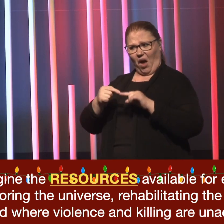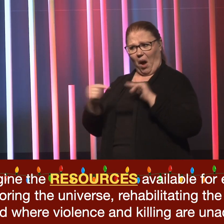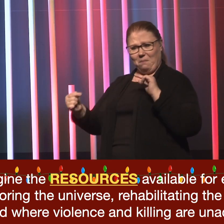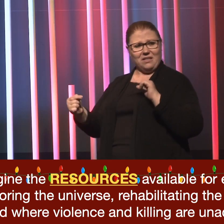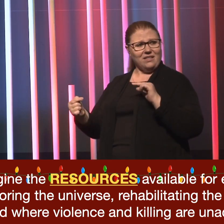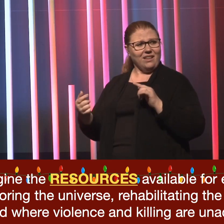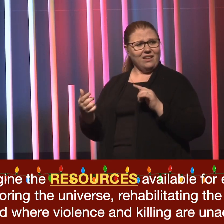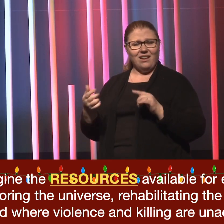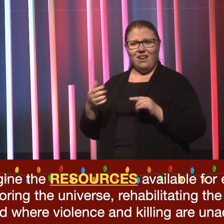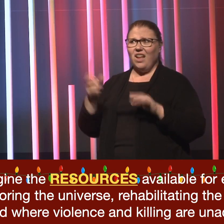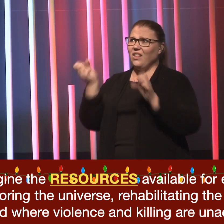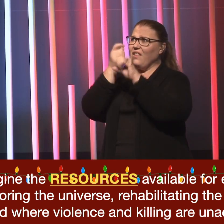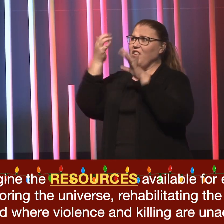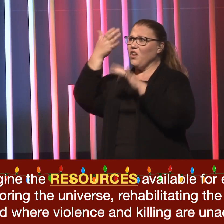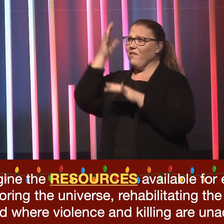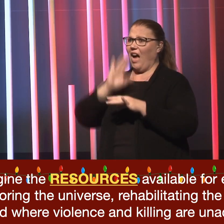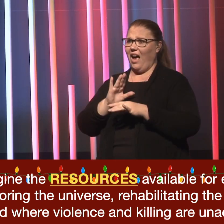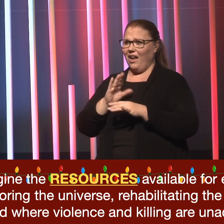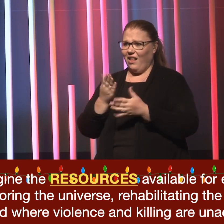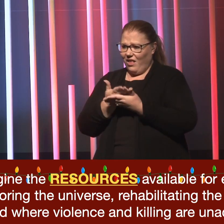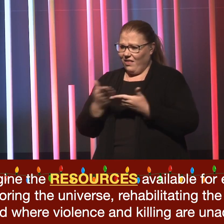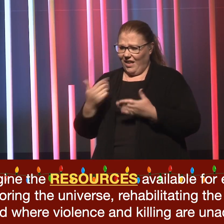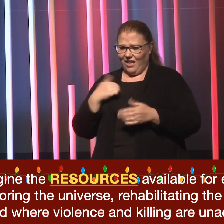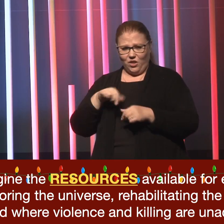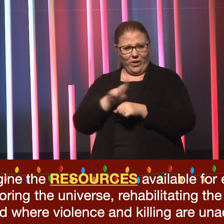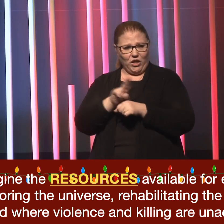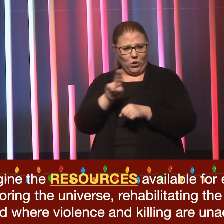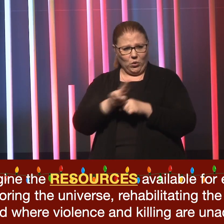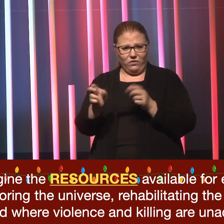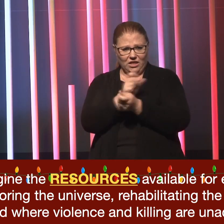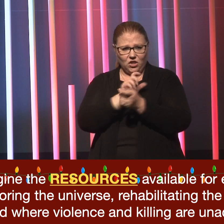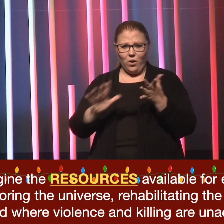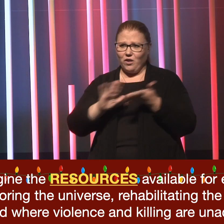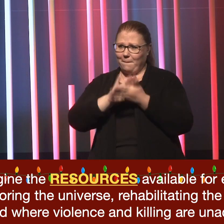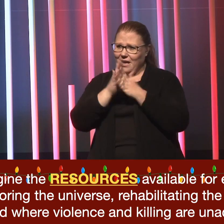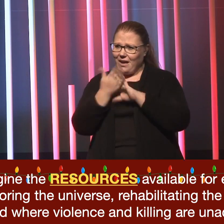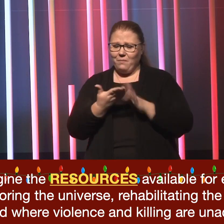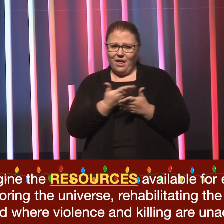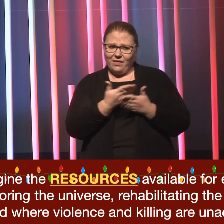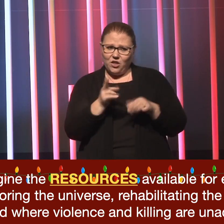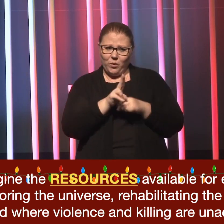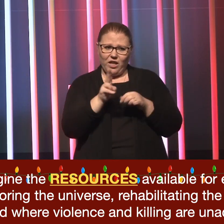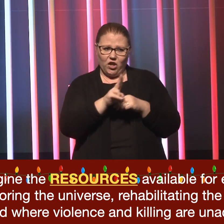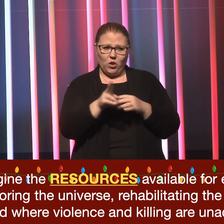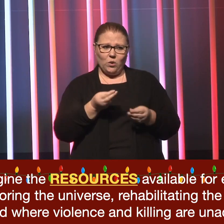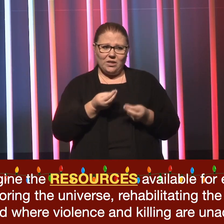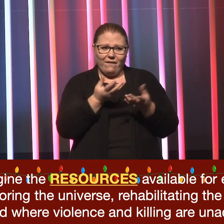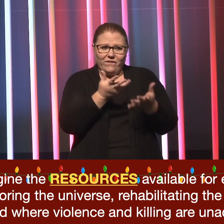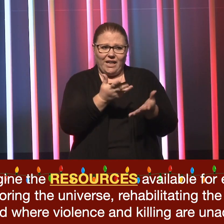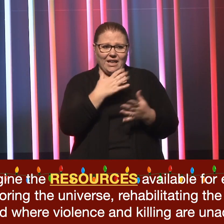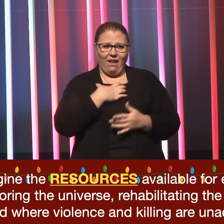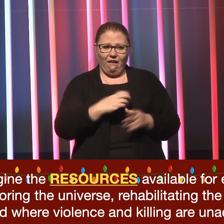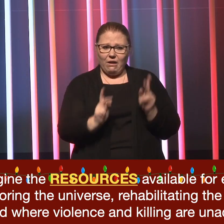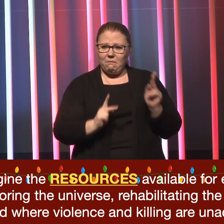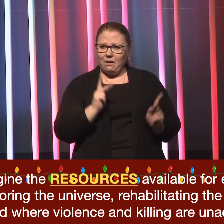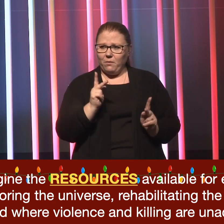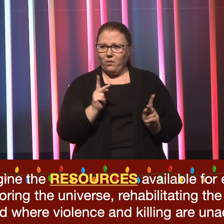the vision of God is that the tools of destruction become the tools of feeding the hungry. Swords into